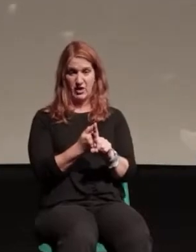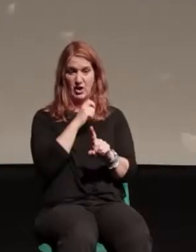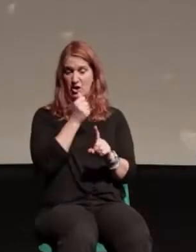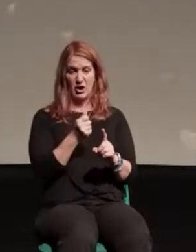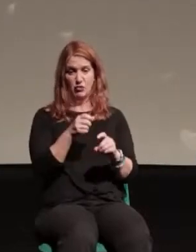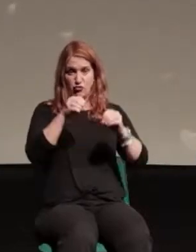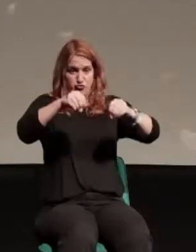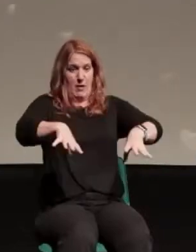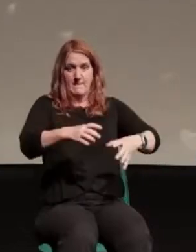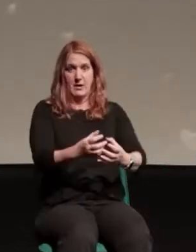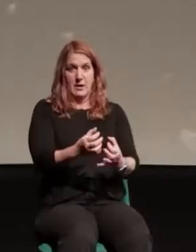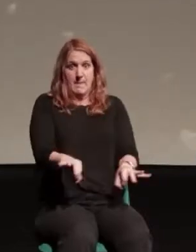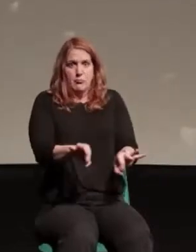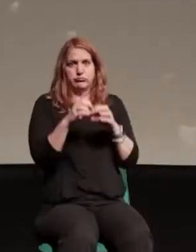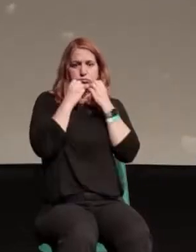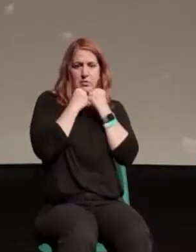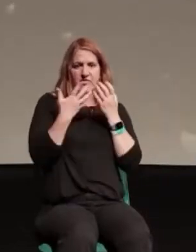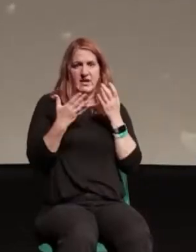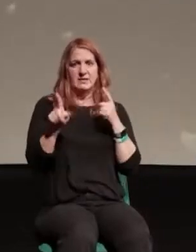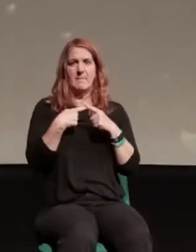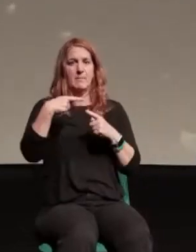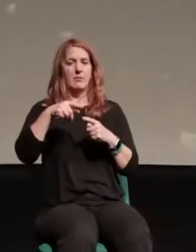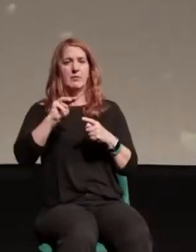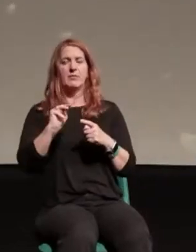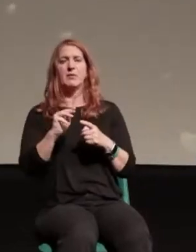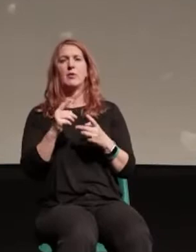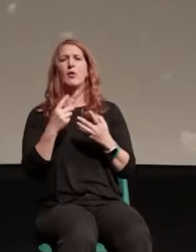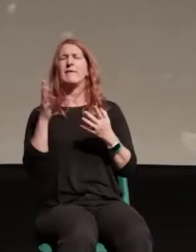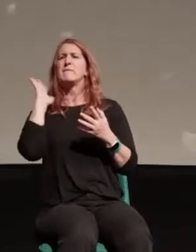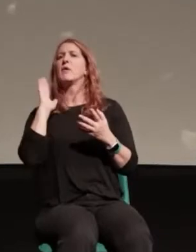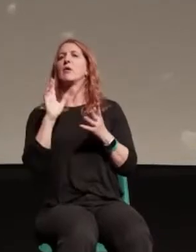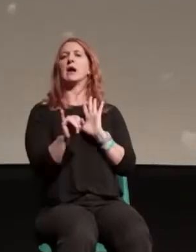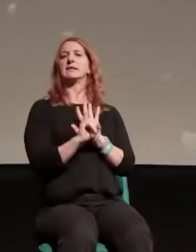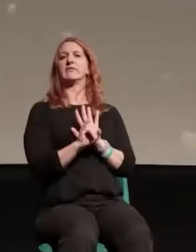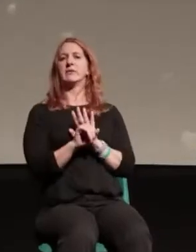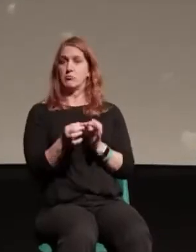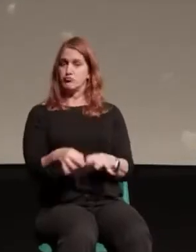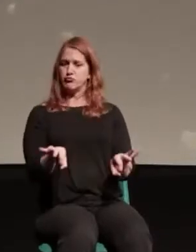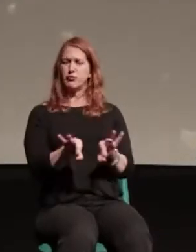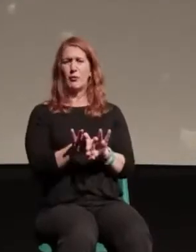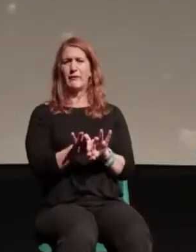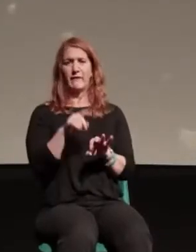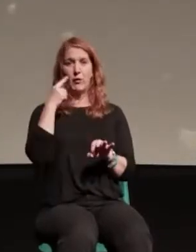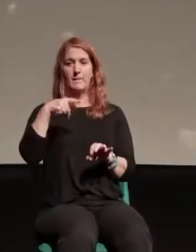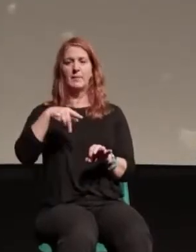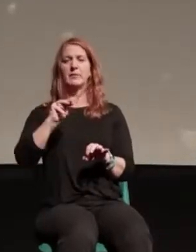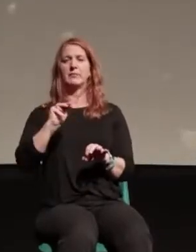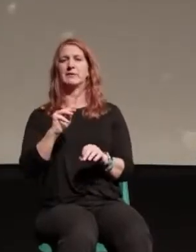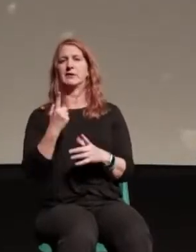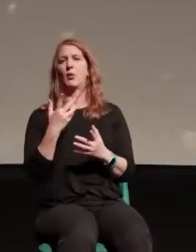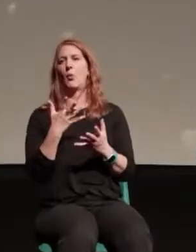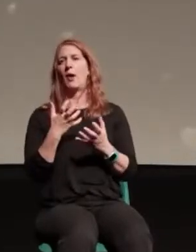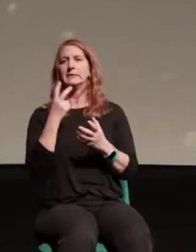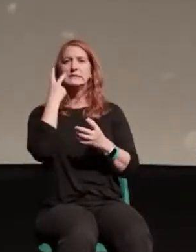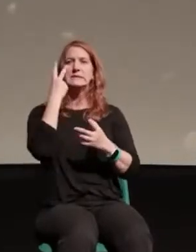public media at the same time. So some of the things that we've identified as being vital for public media is that at least there's a sense that